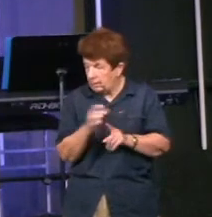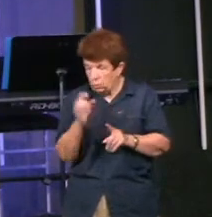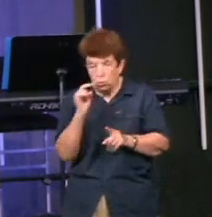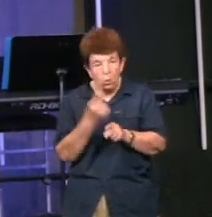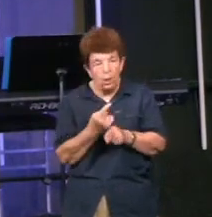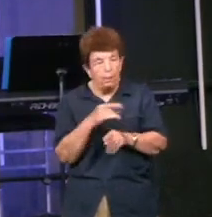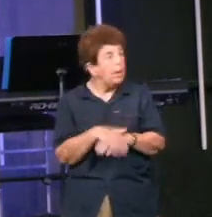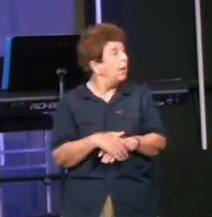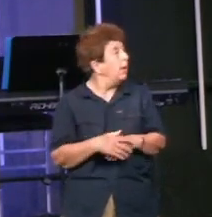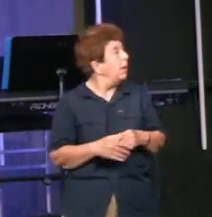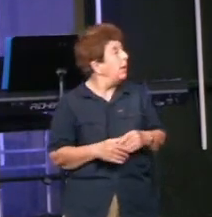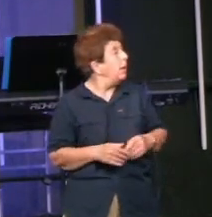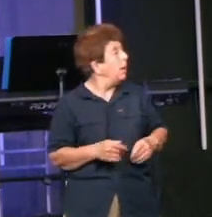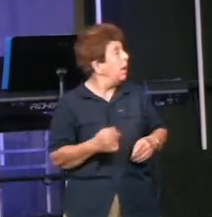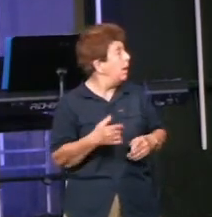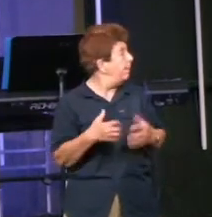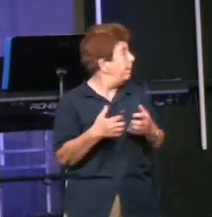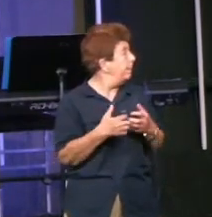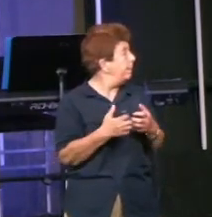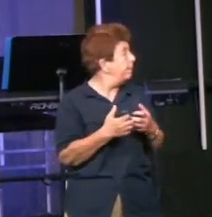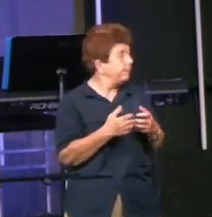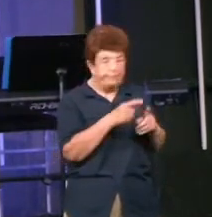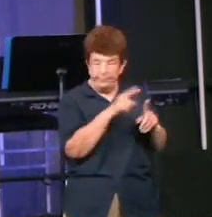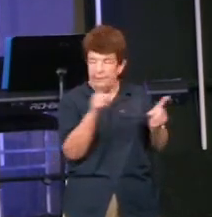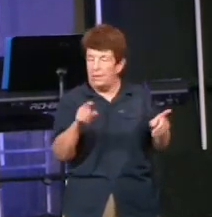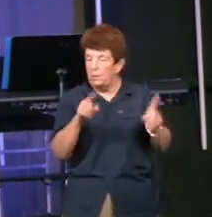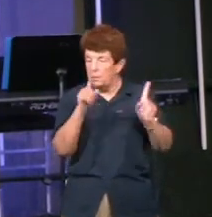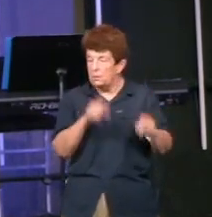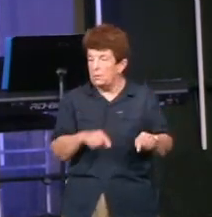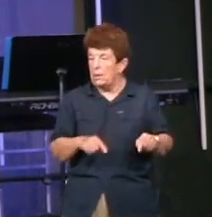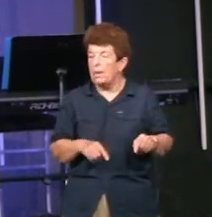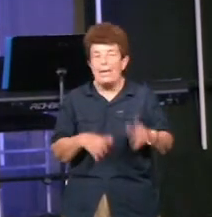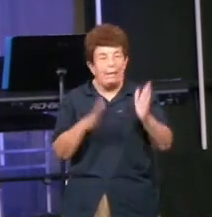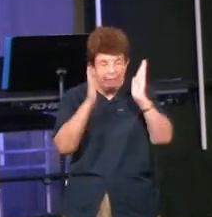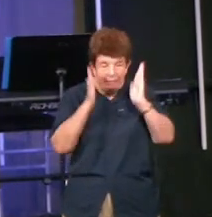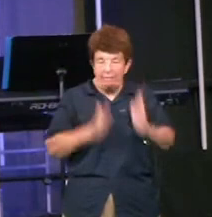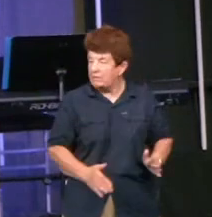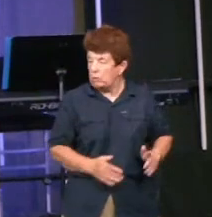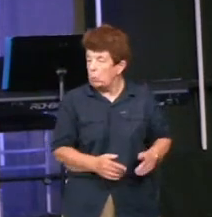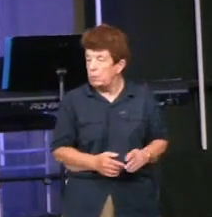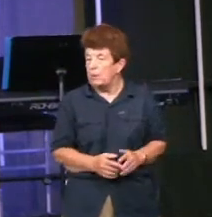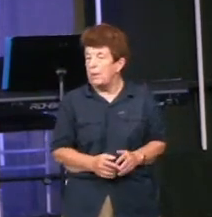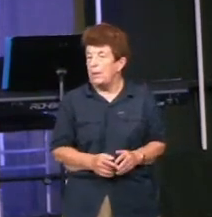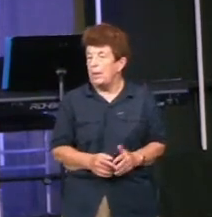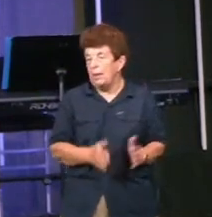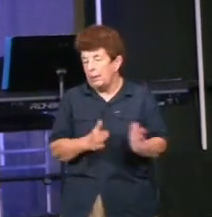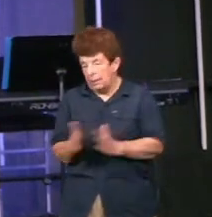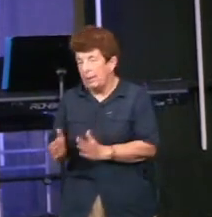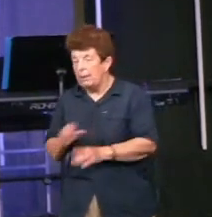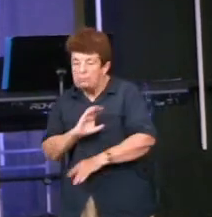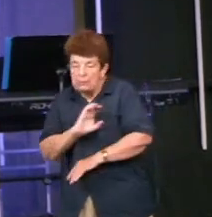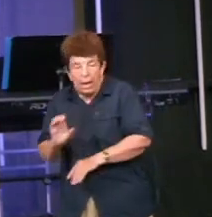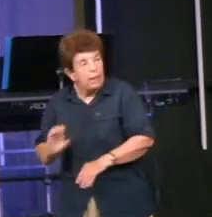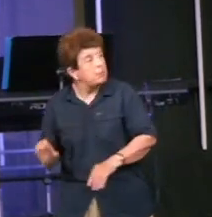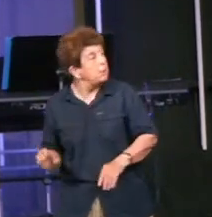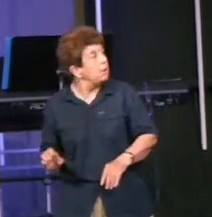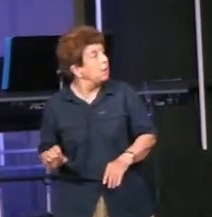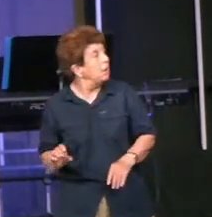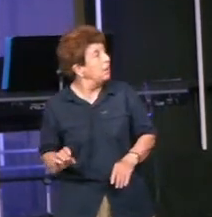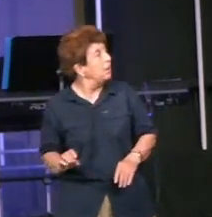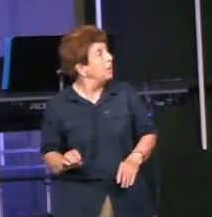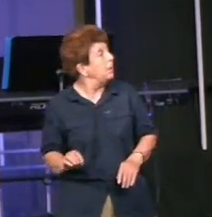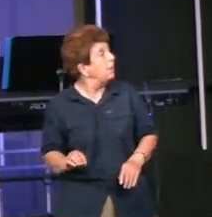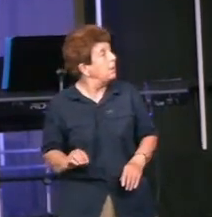this to you, I dare say that you'd begin with physical appearance, move to characteristics of